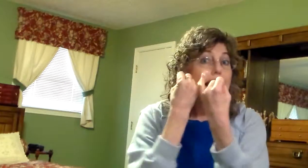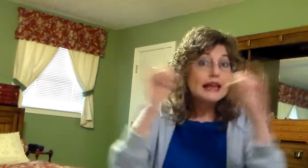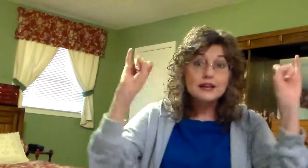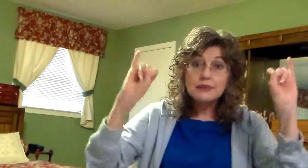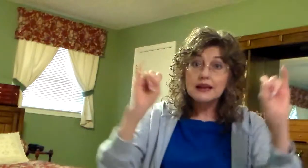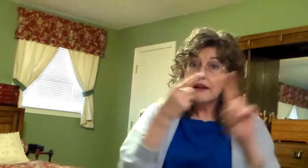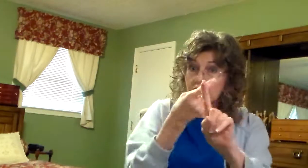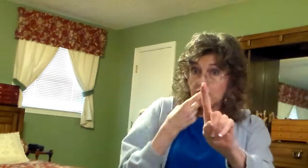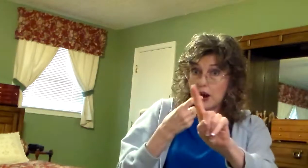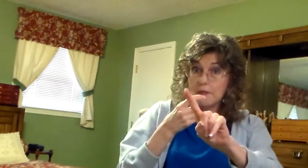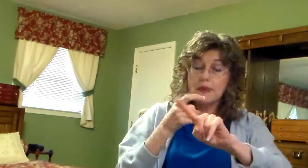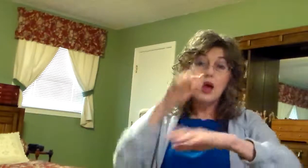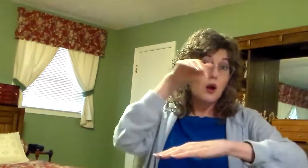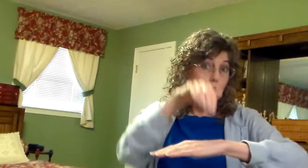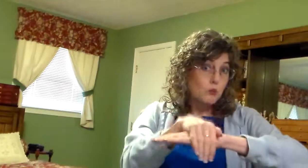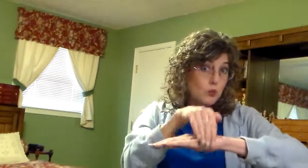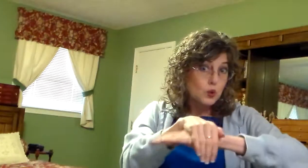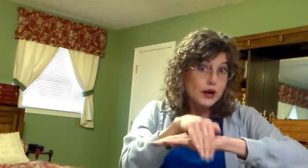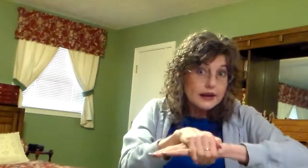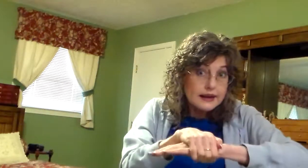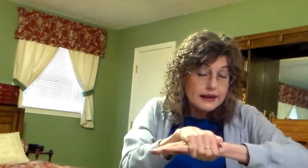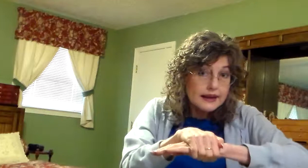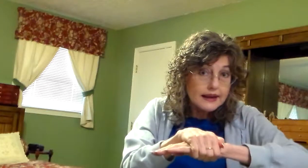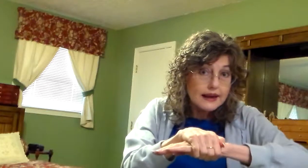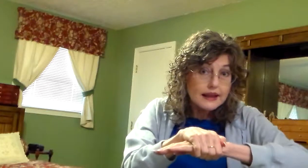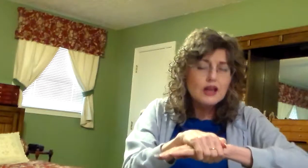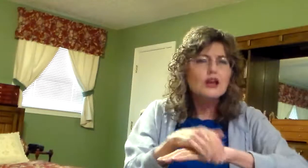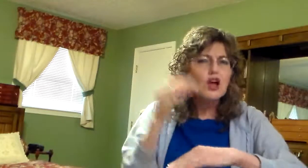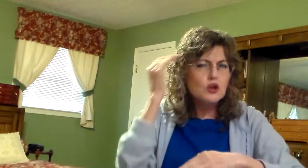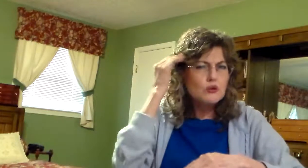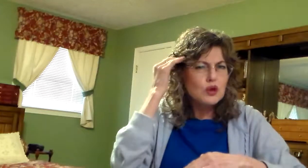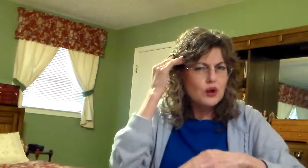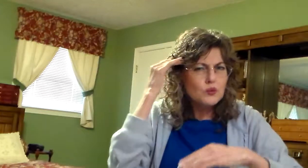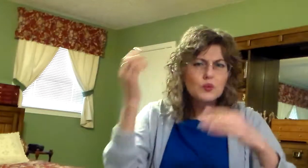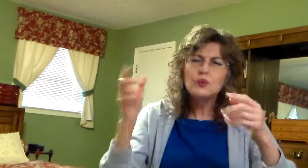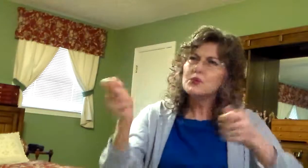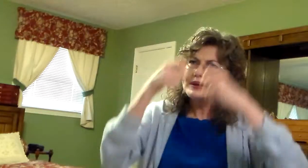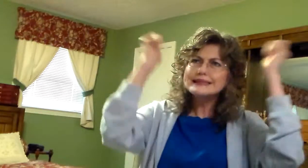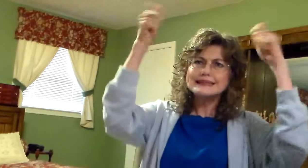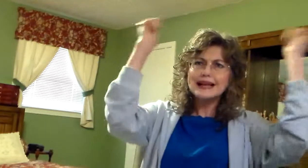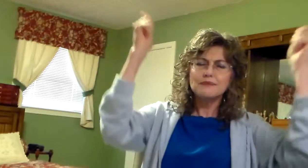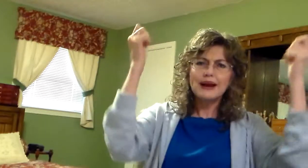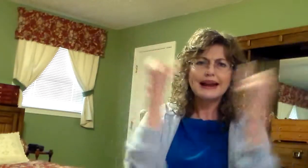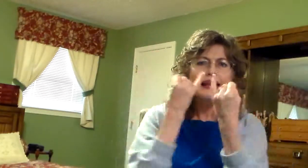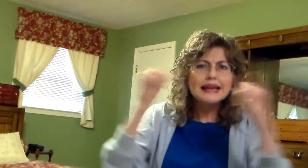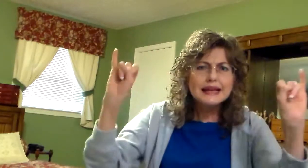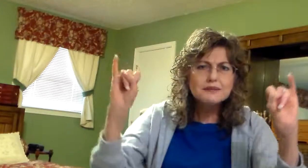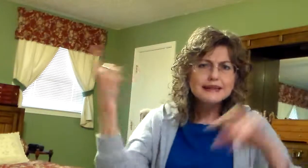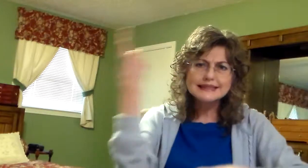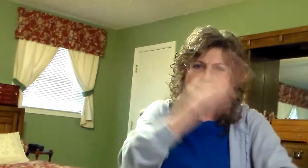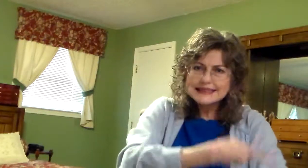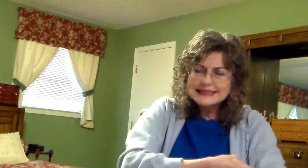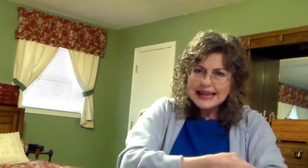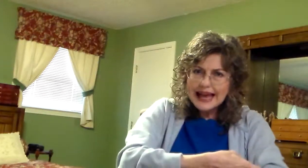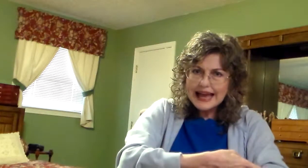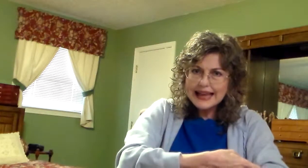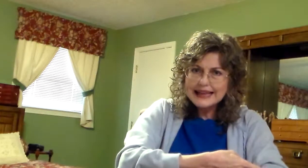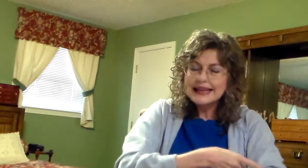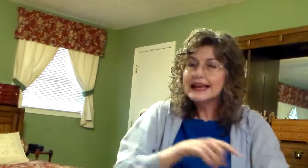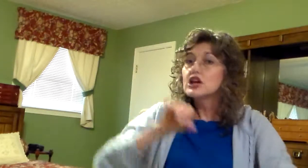celebrate Independence Day and we have fireworks and cookouts and things like that? Well, that's the reason, because July 4th, 1776